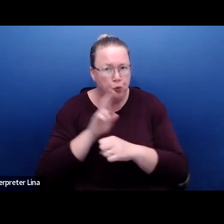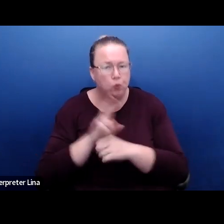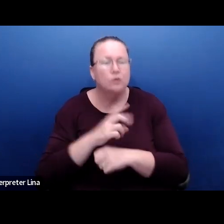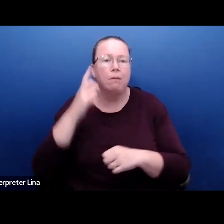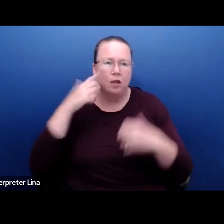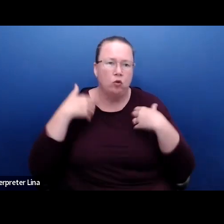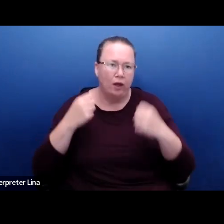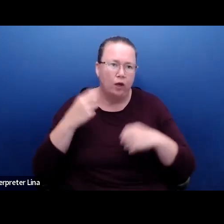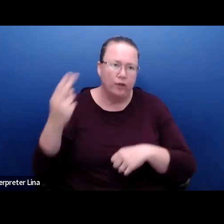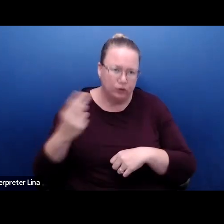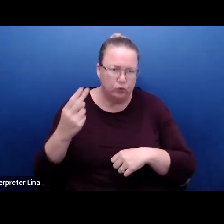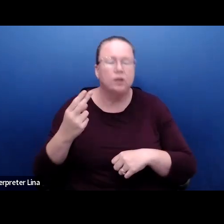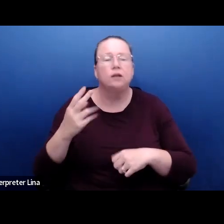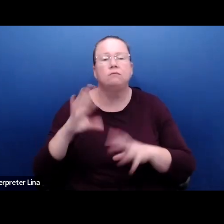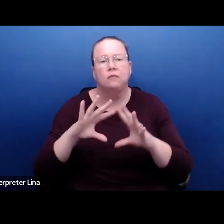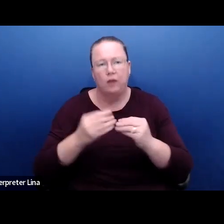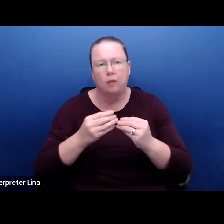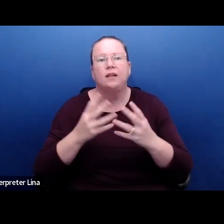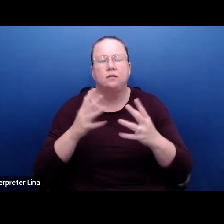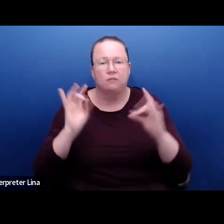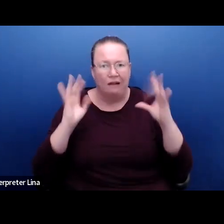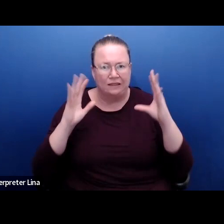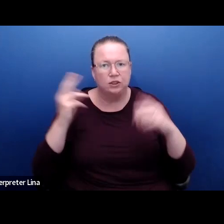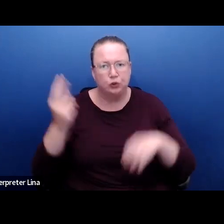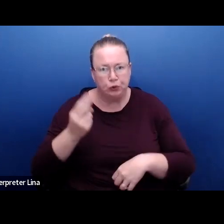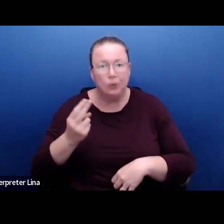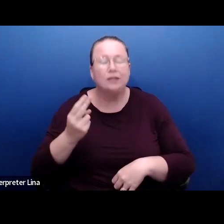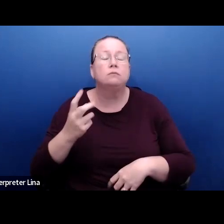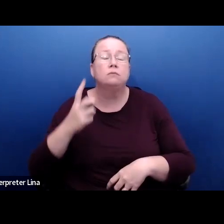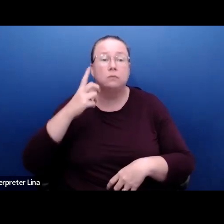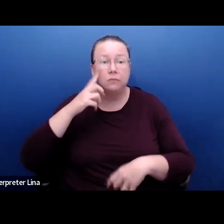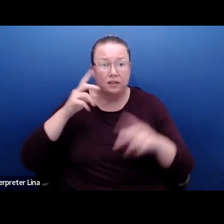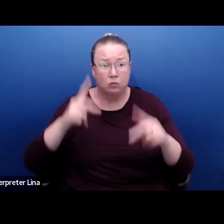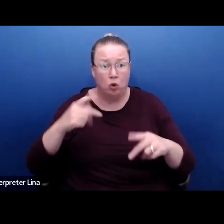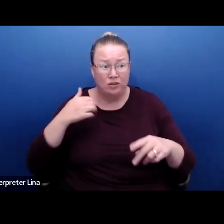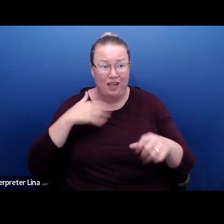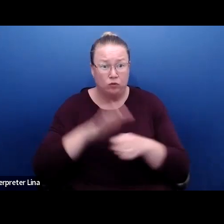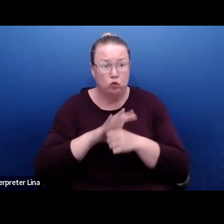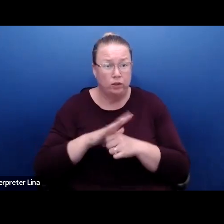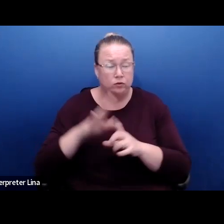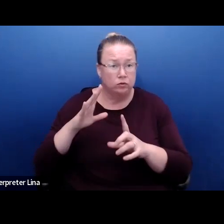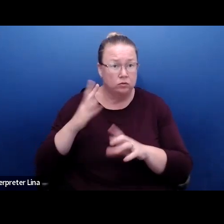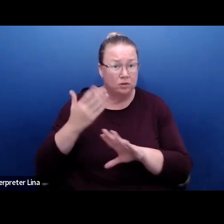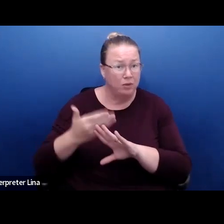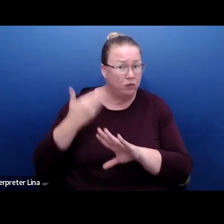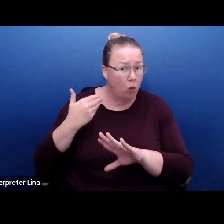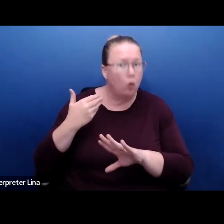health history, and family violence history. Just because someone has these stressors in the past or this past